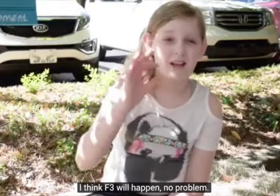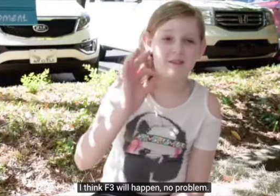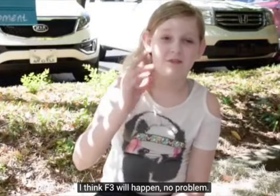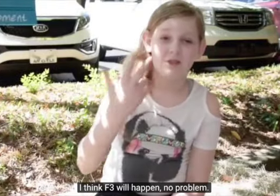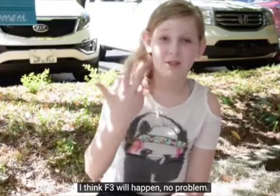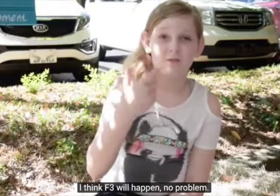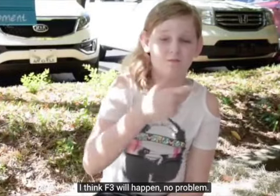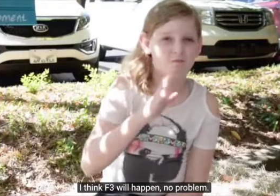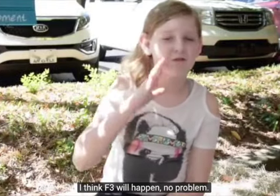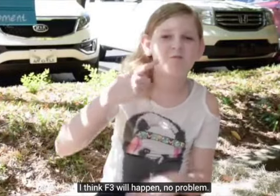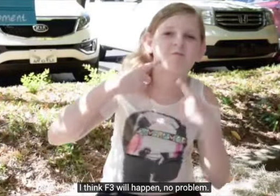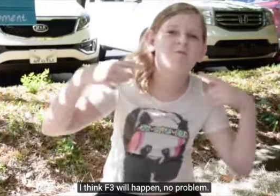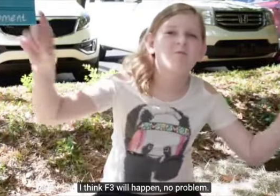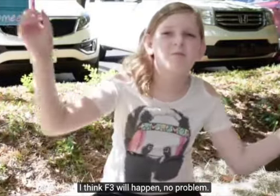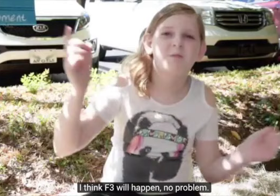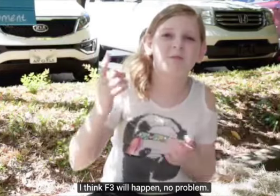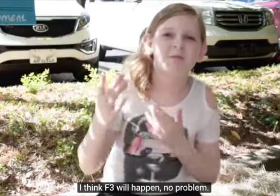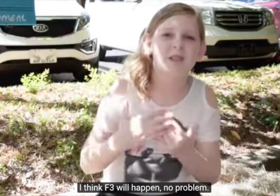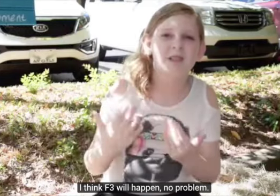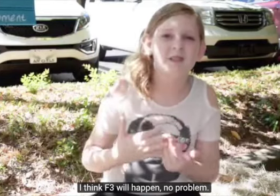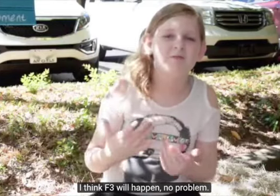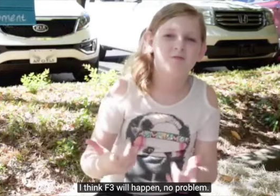I think F3 will happen, no problem.